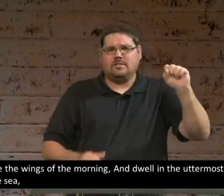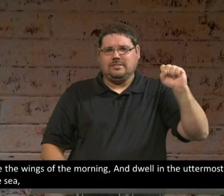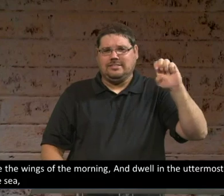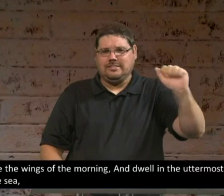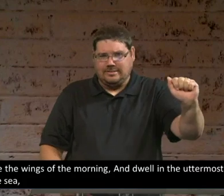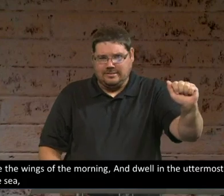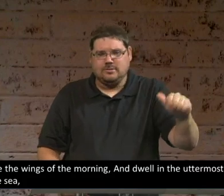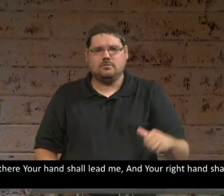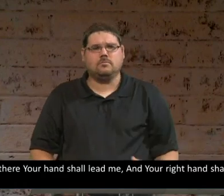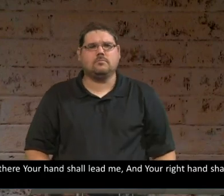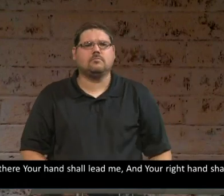of the sea,